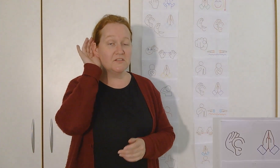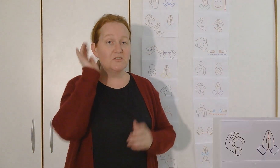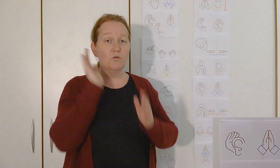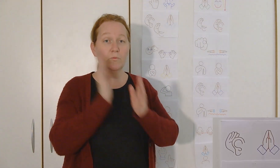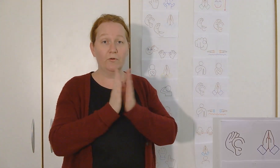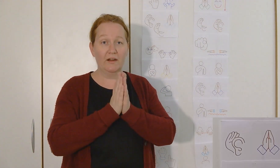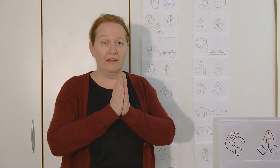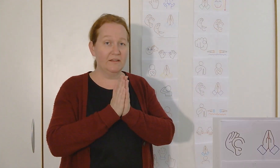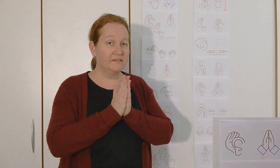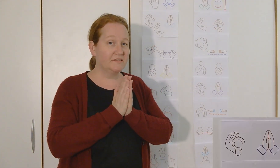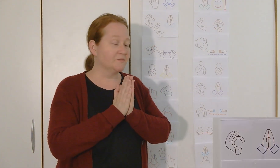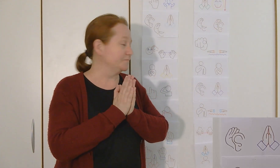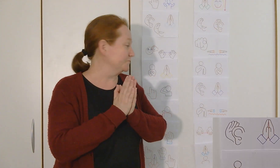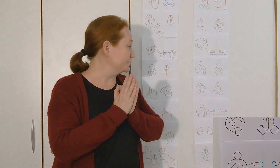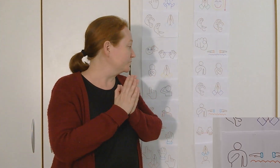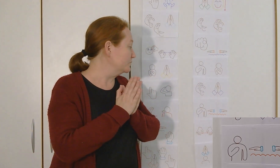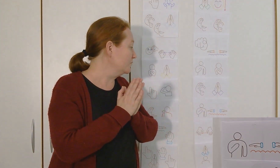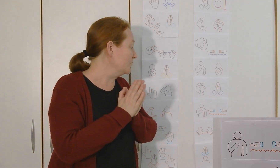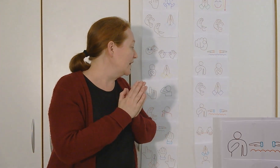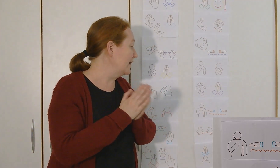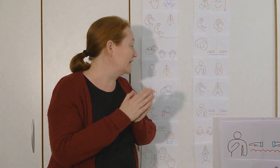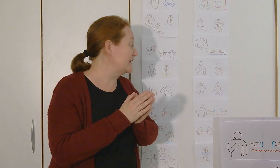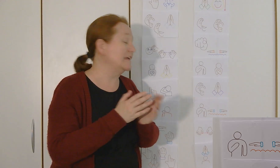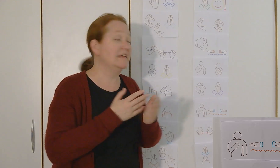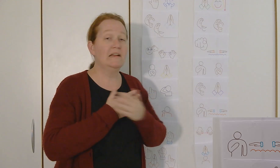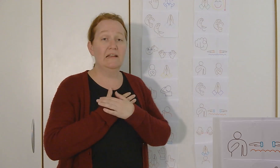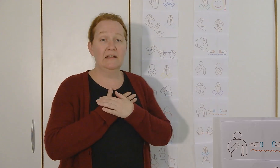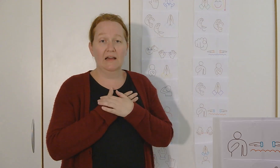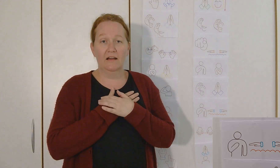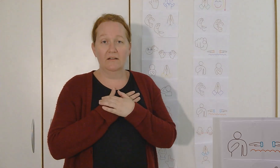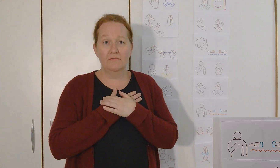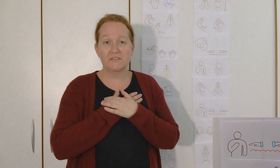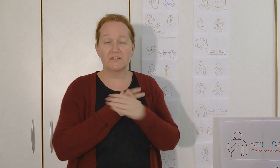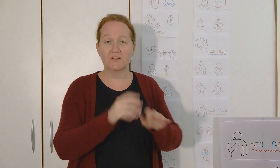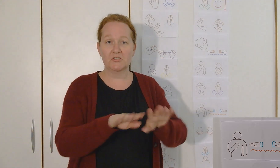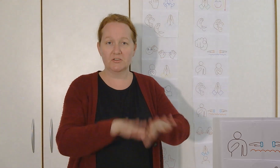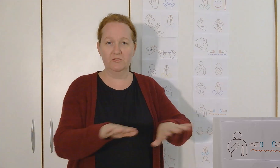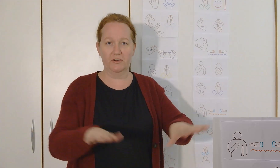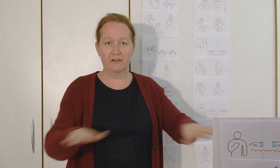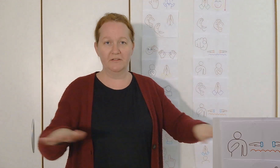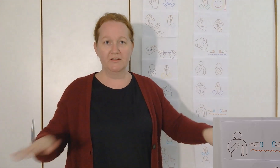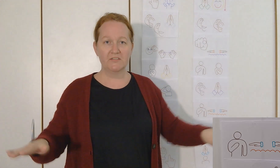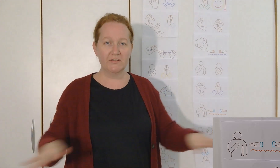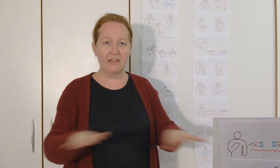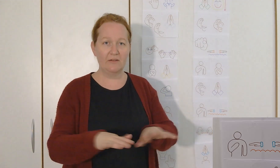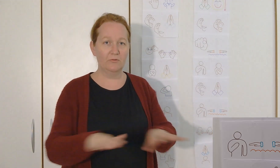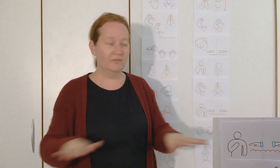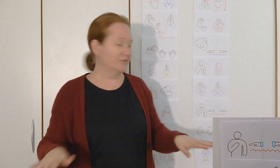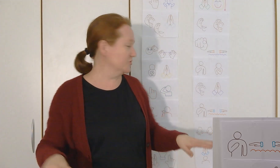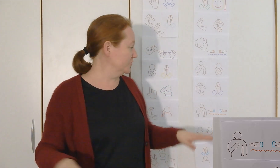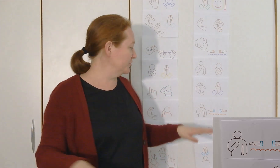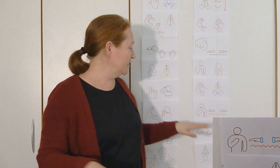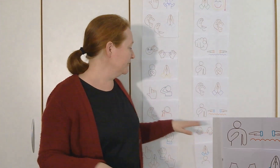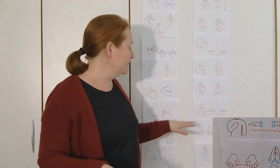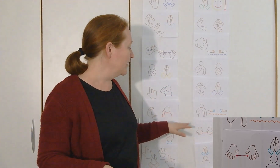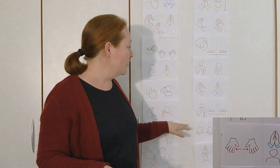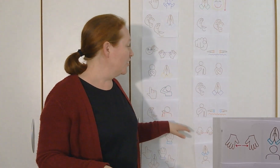your prayers and he loves the children. So again, all of the children